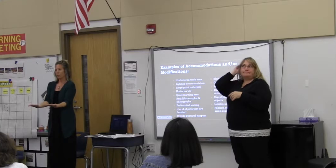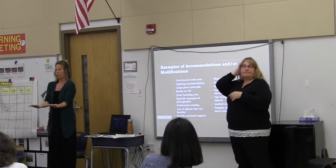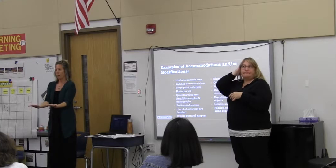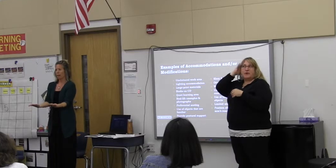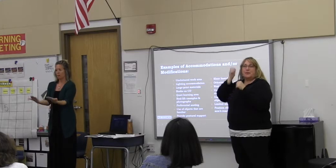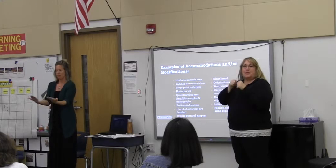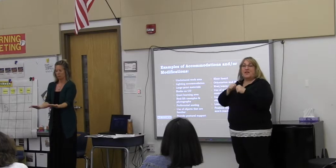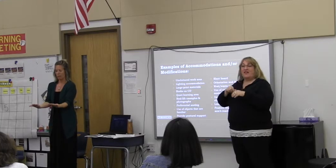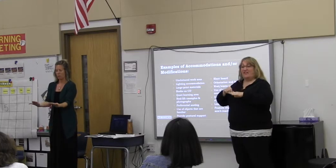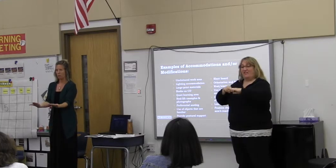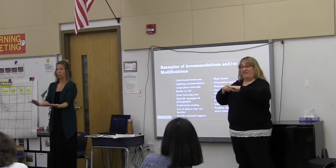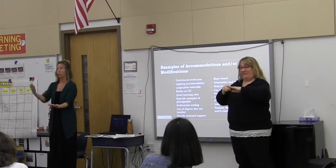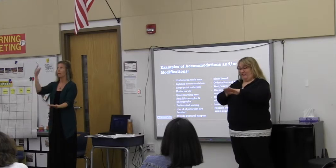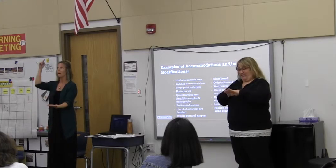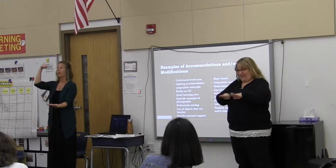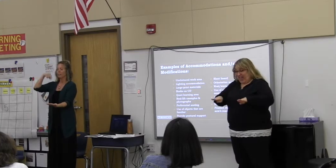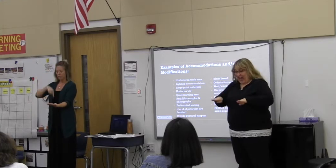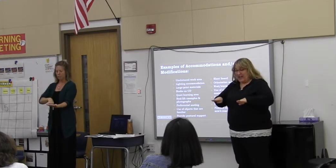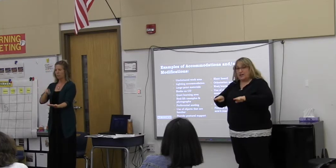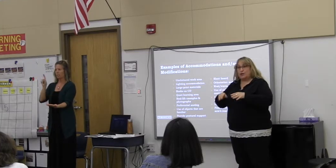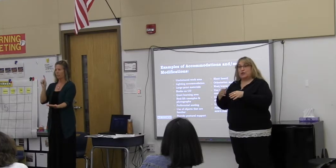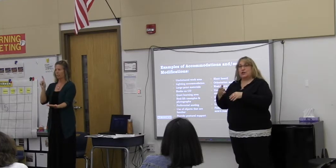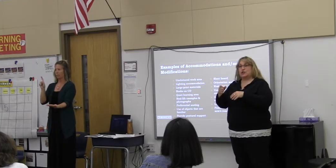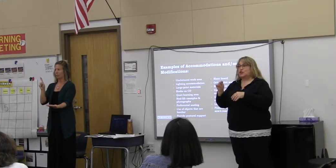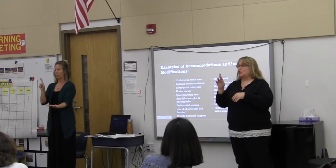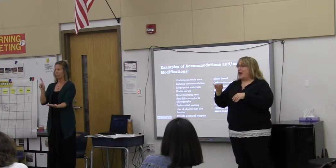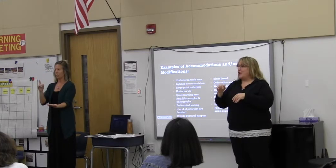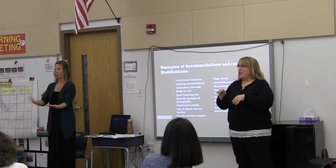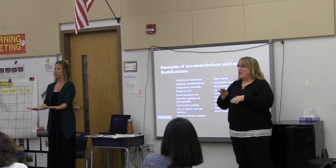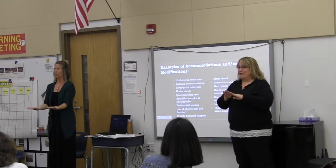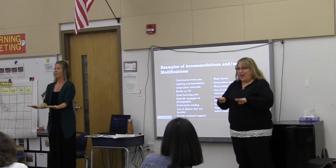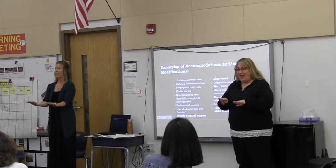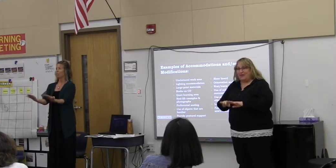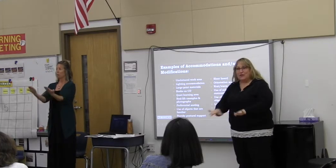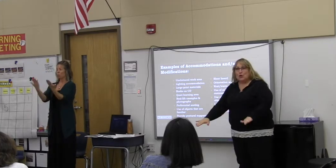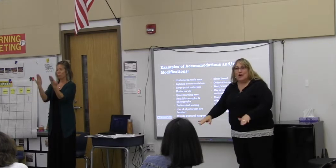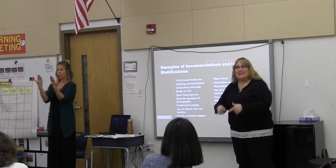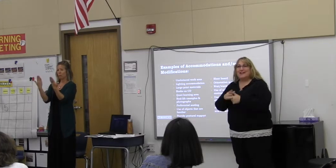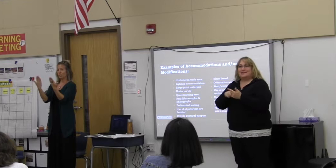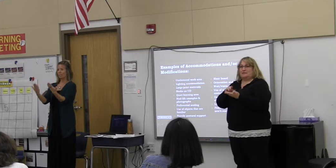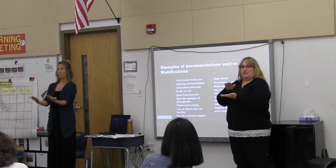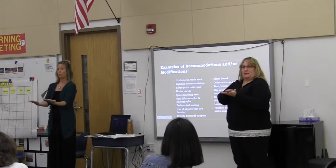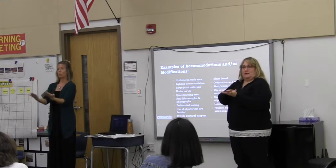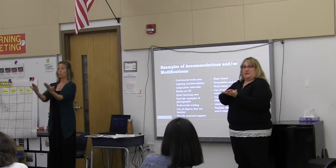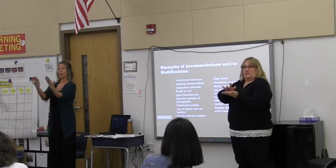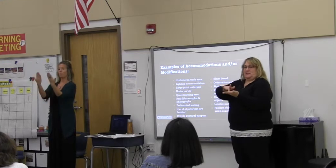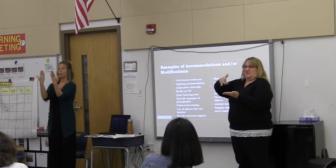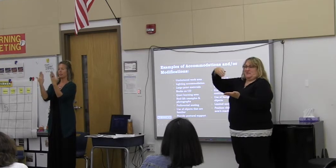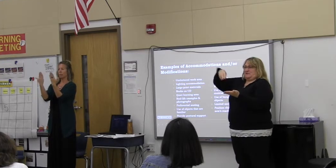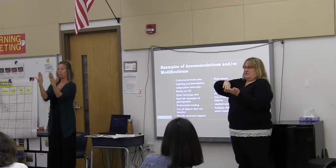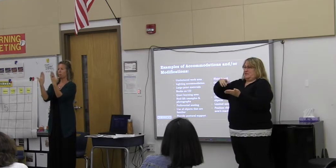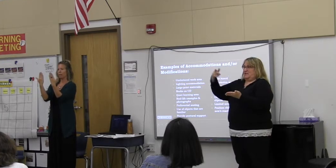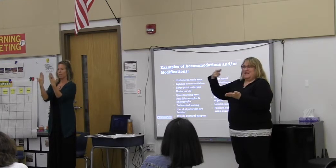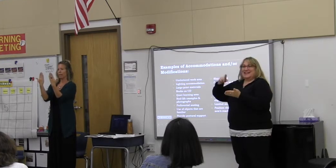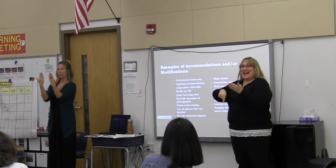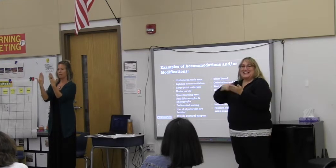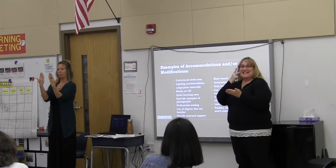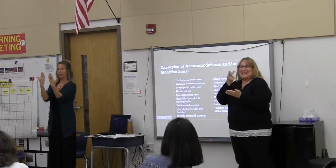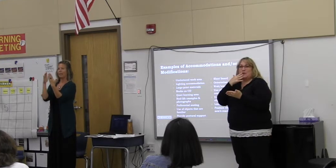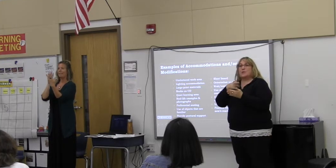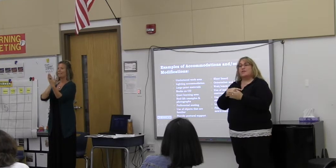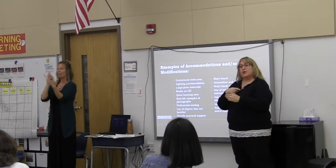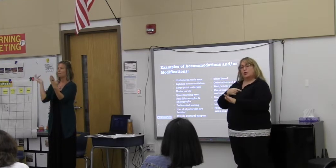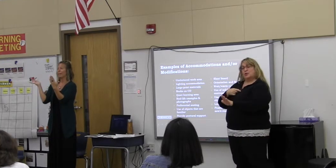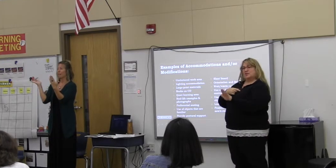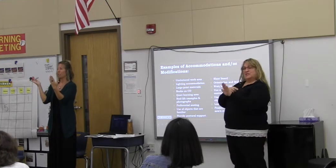flat on the tray or flat on the floor, the light's going to directly reflect off of it. If you do put it on a slant board or you have it a little bit more at eye